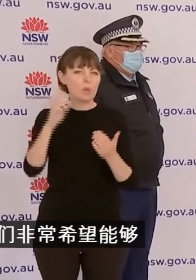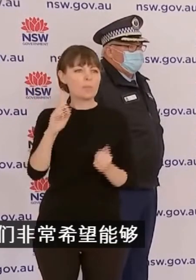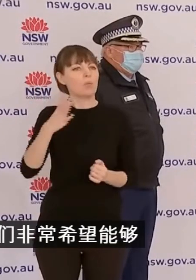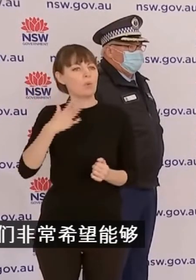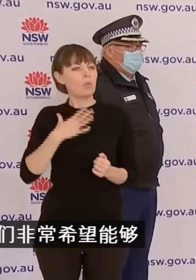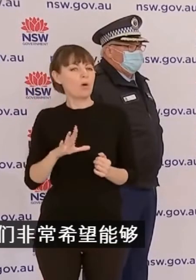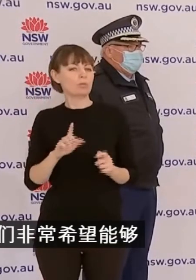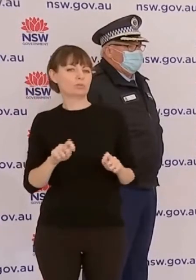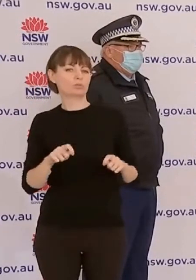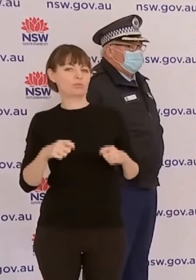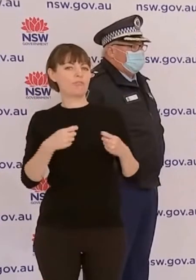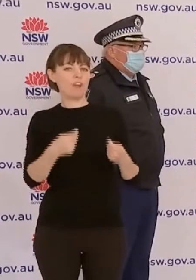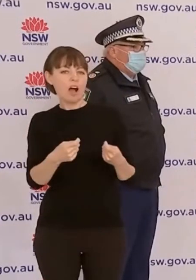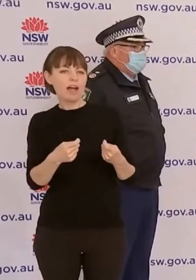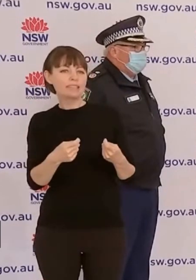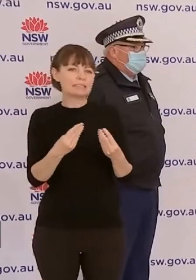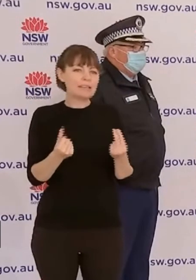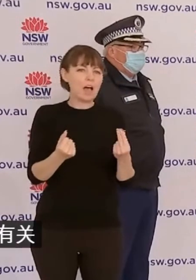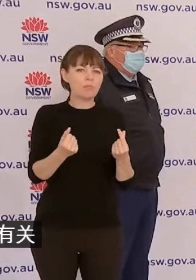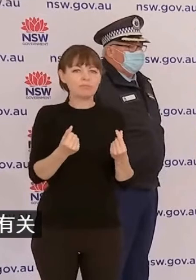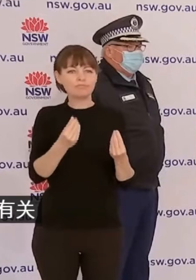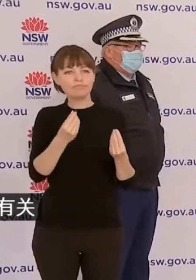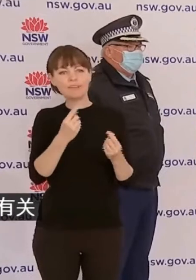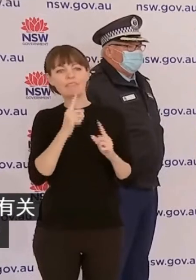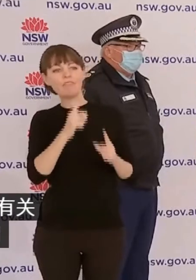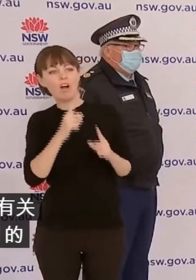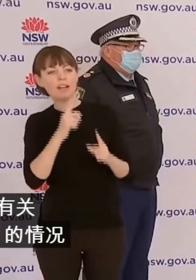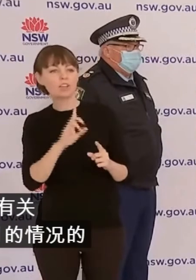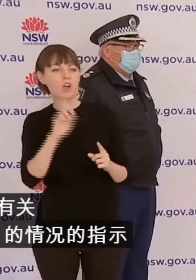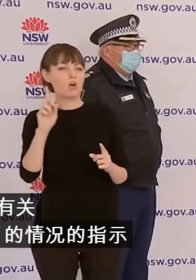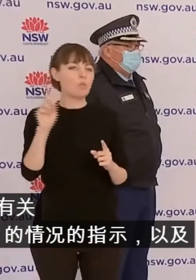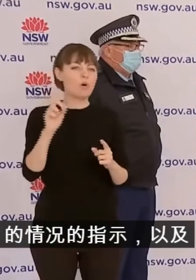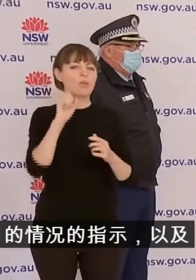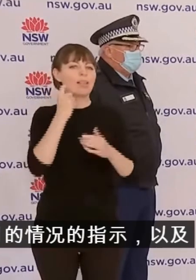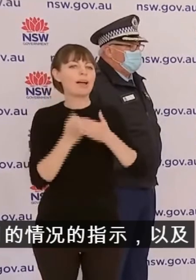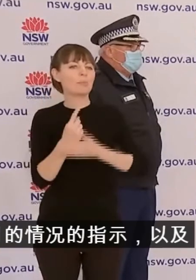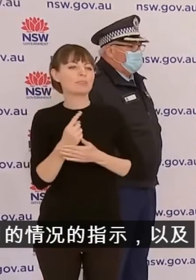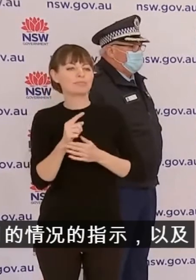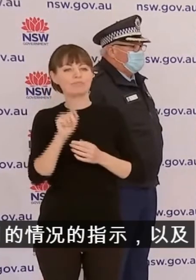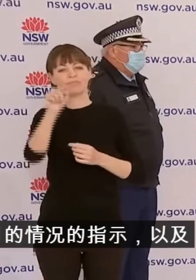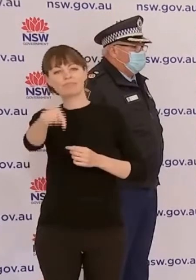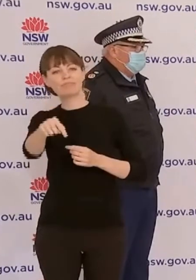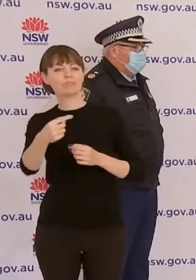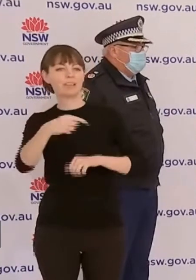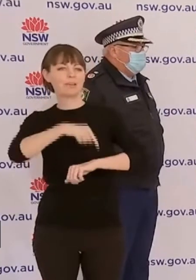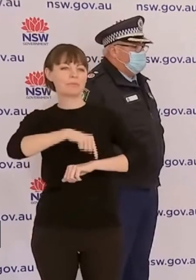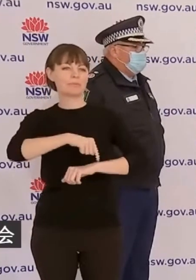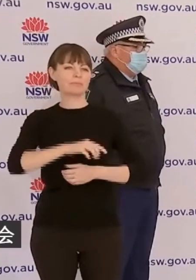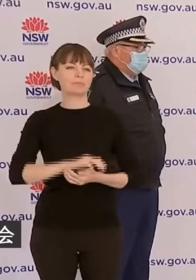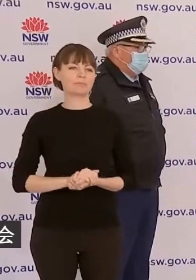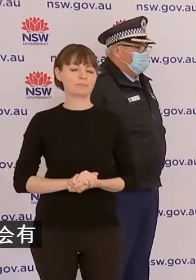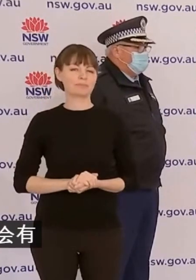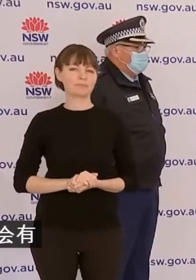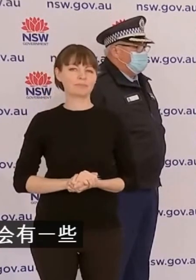provide an indication to the community of what September and October looks like. And the reason why we will